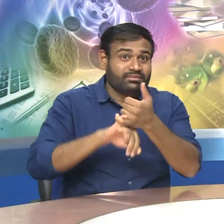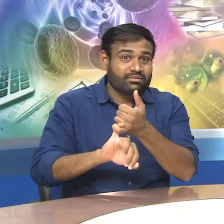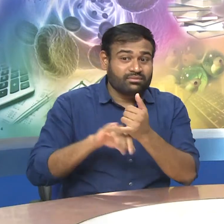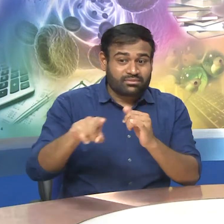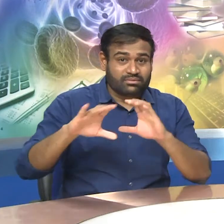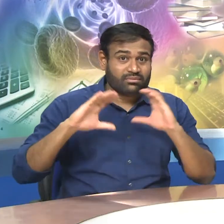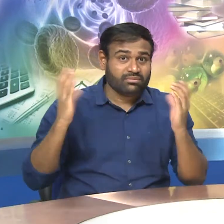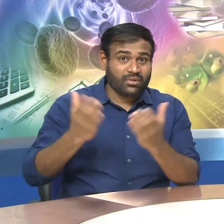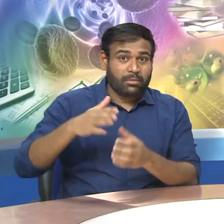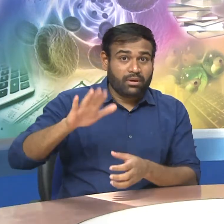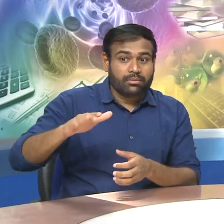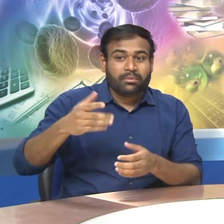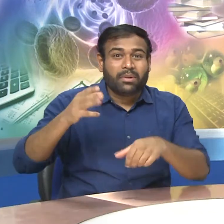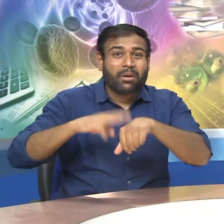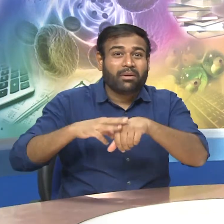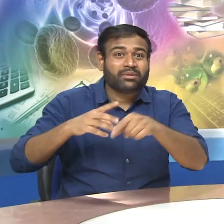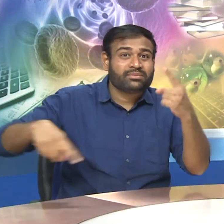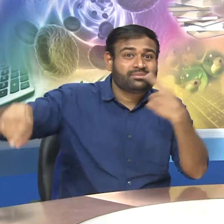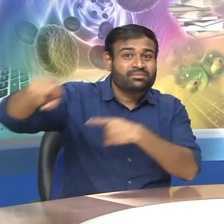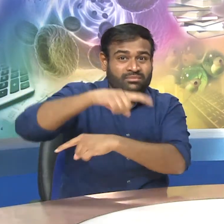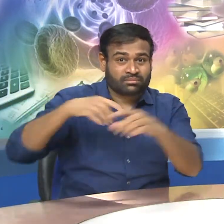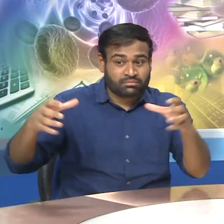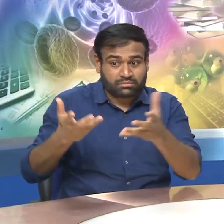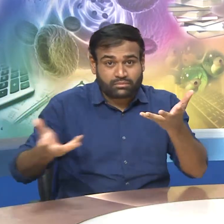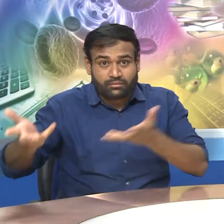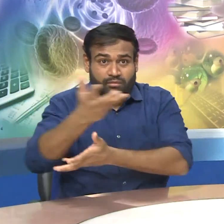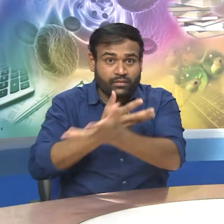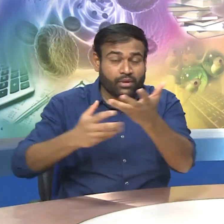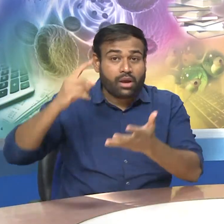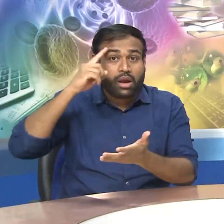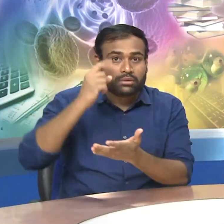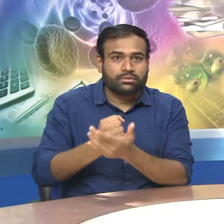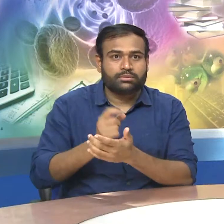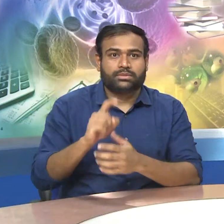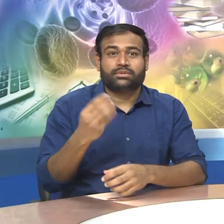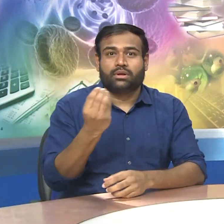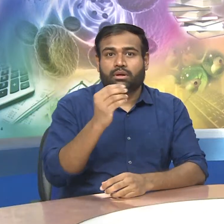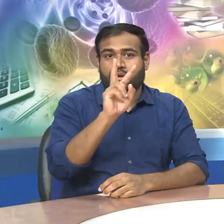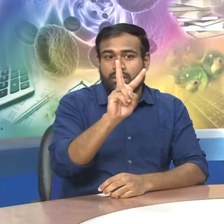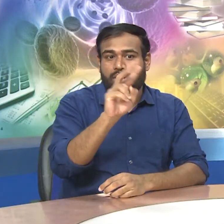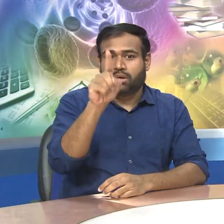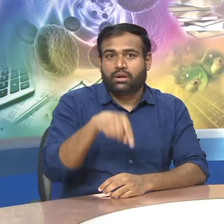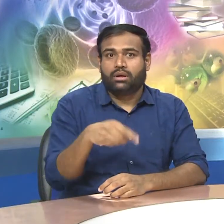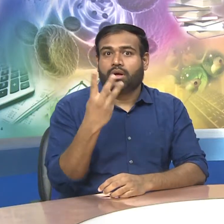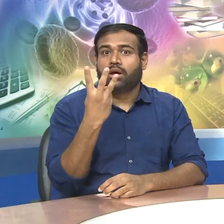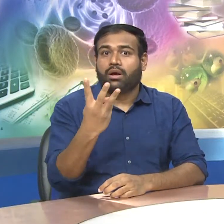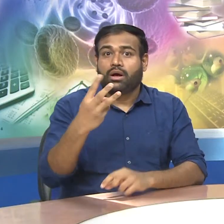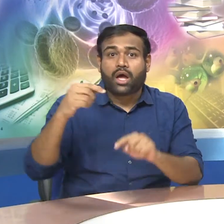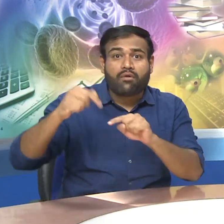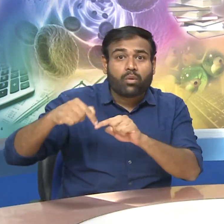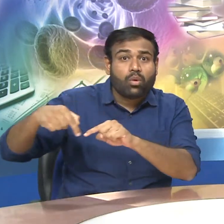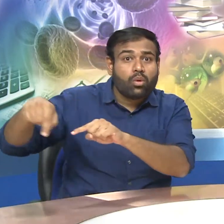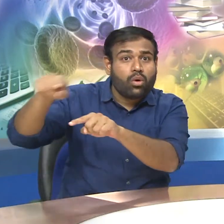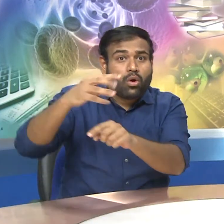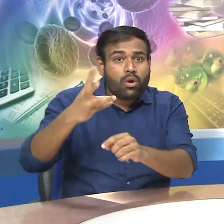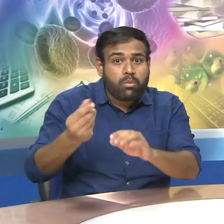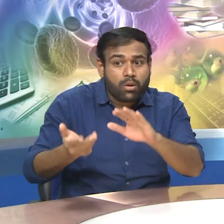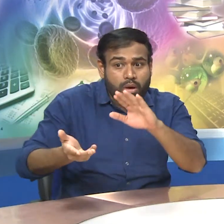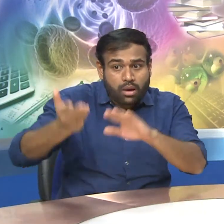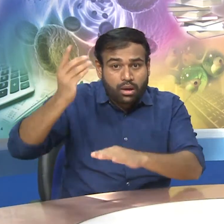the Assembly and by a majority of not less than 2/3 of the members